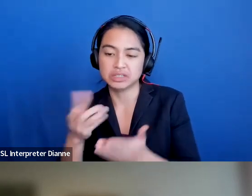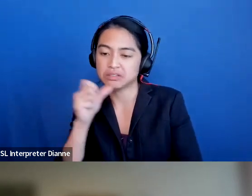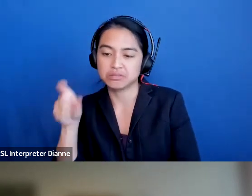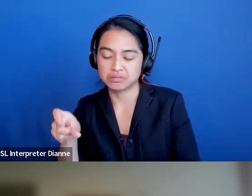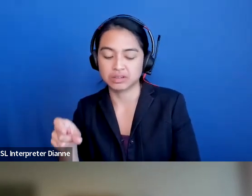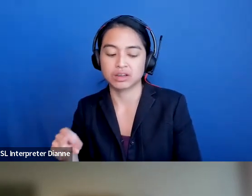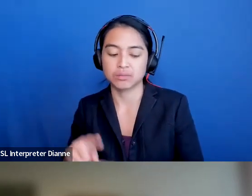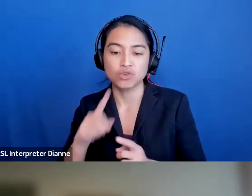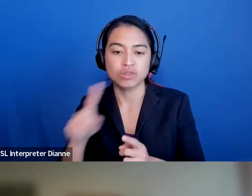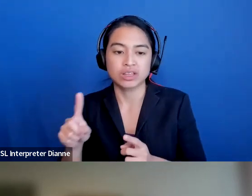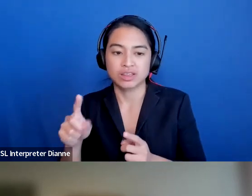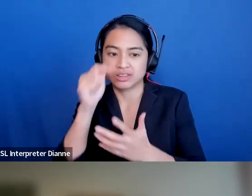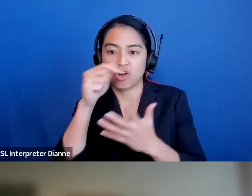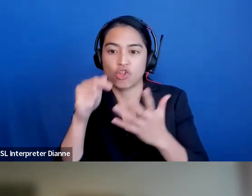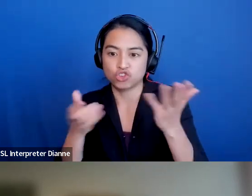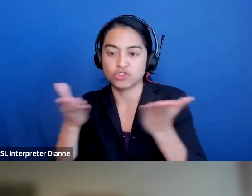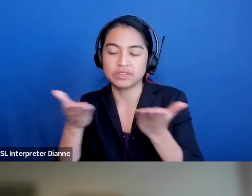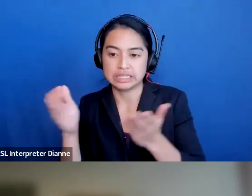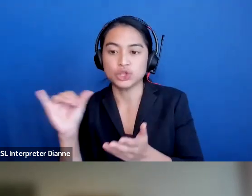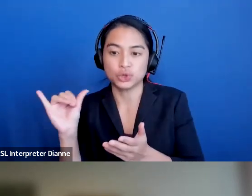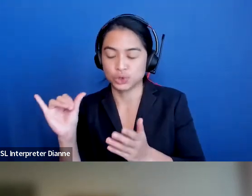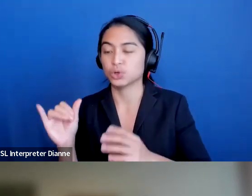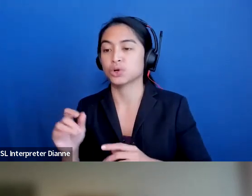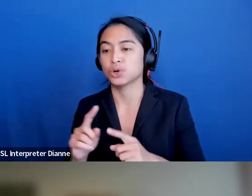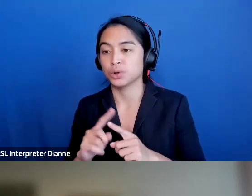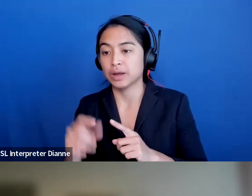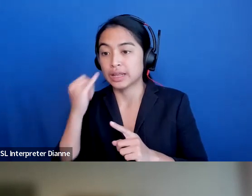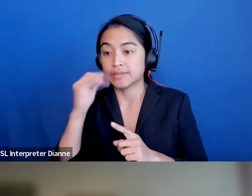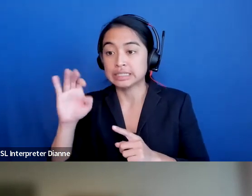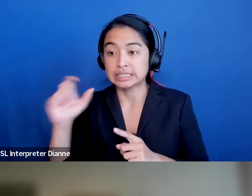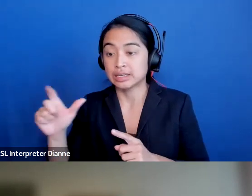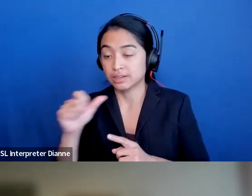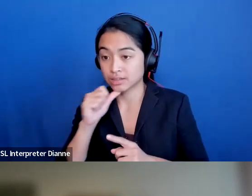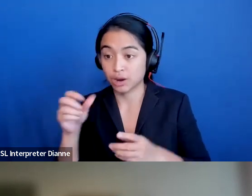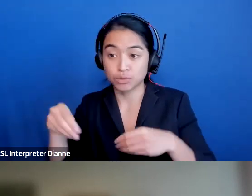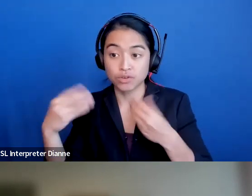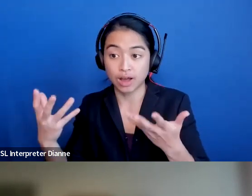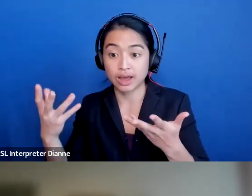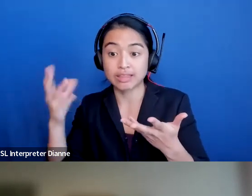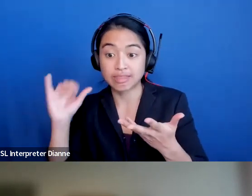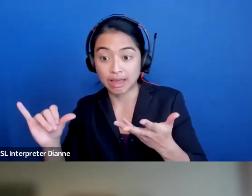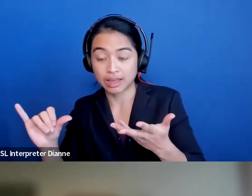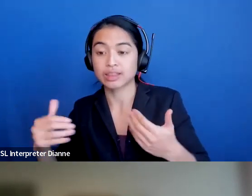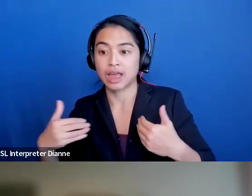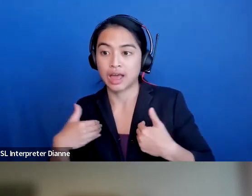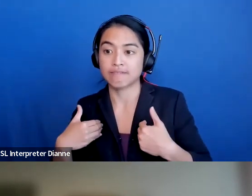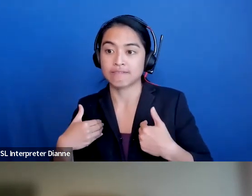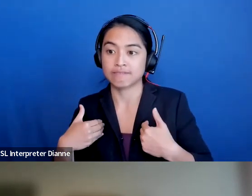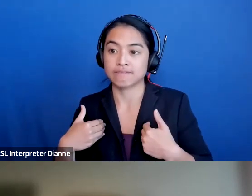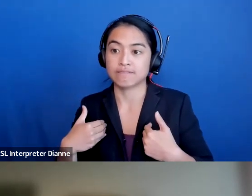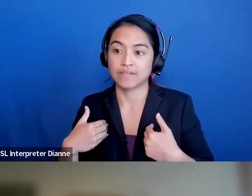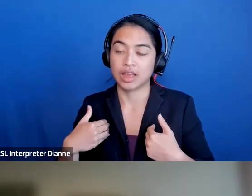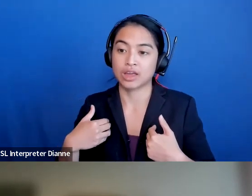know, really some of these other services either, but that if the CIL doesn't necessarily provide that they have a rich